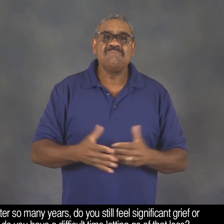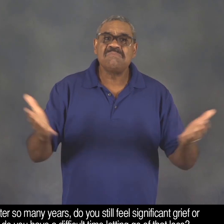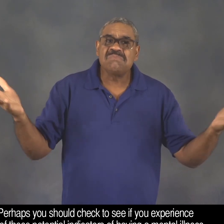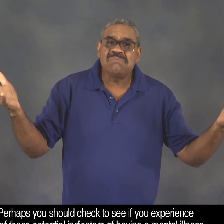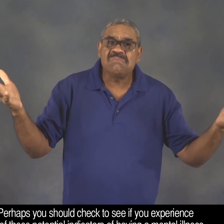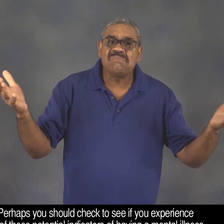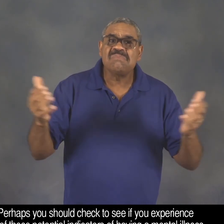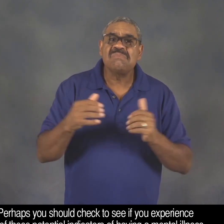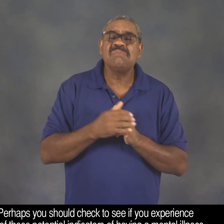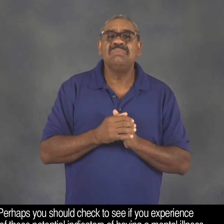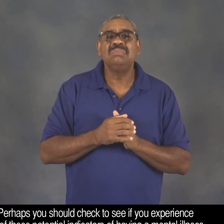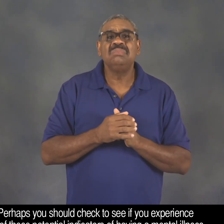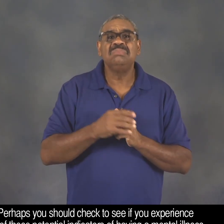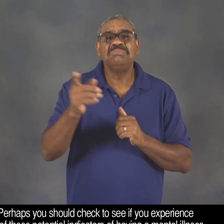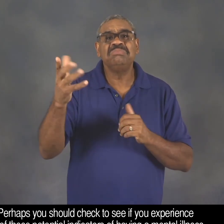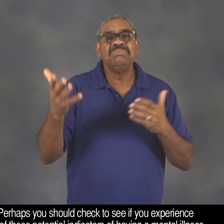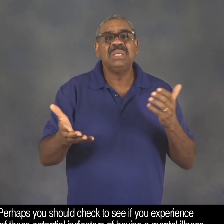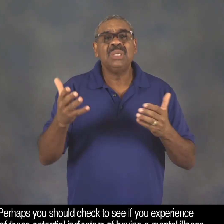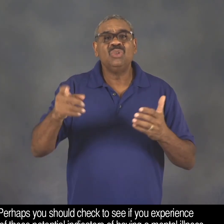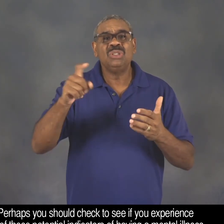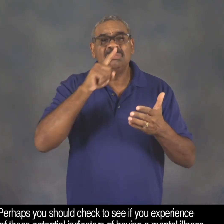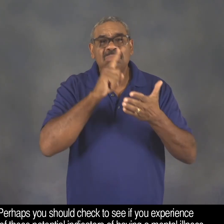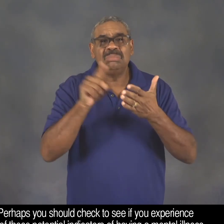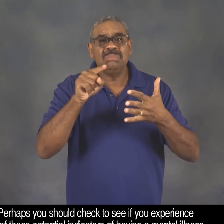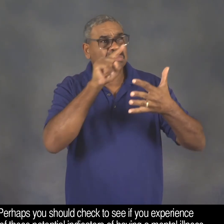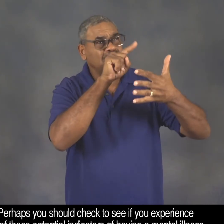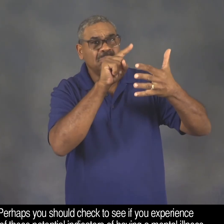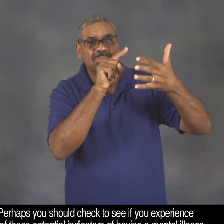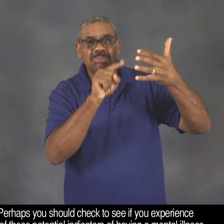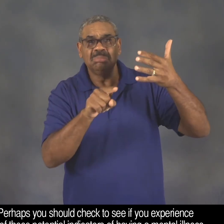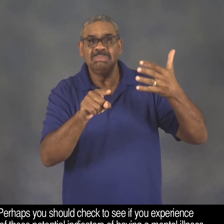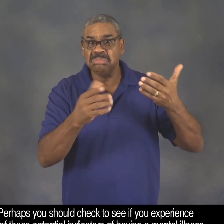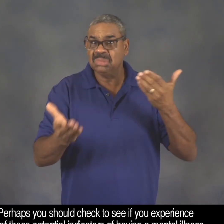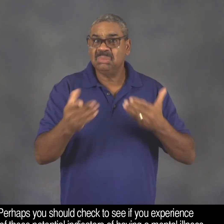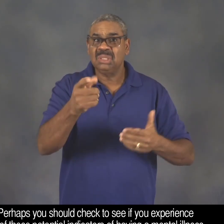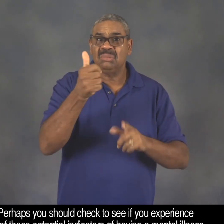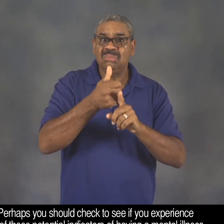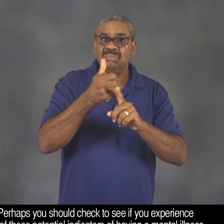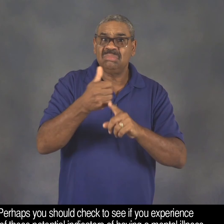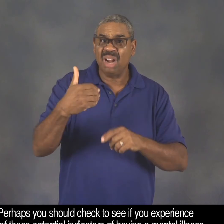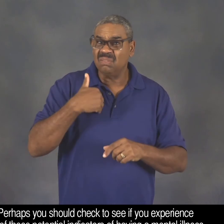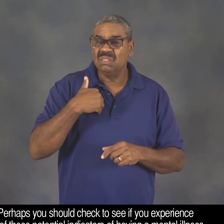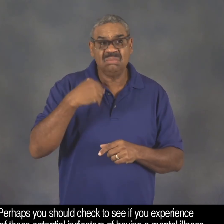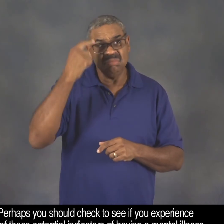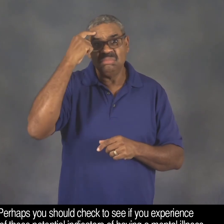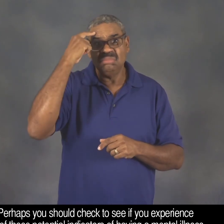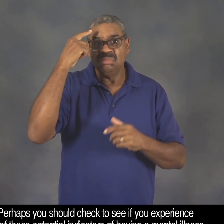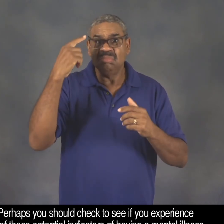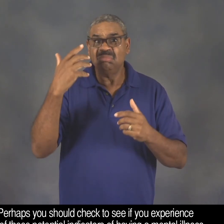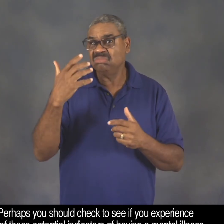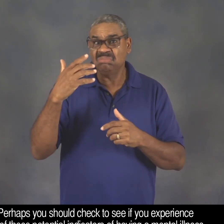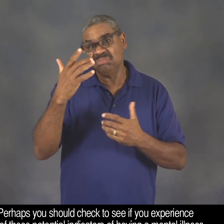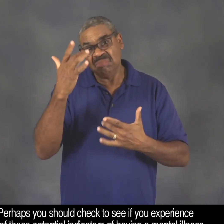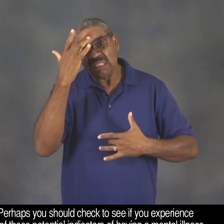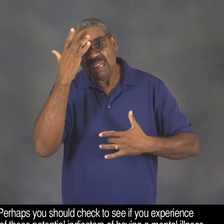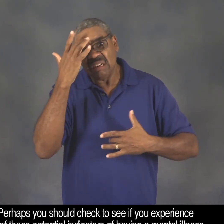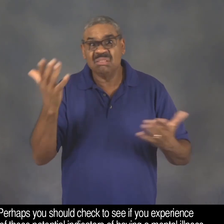loss? Perhaps you should check to see if you experience any of these potential indicators of having a